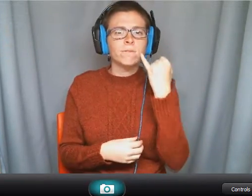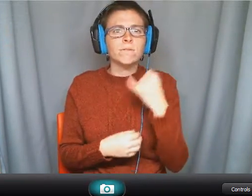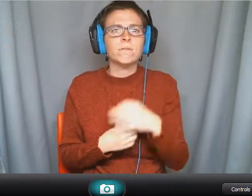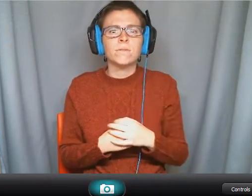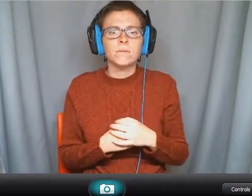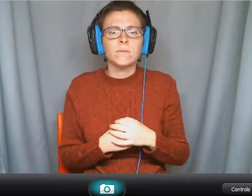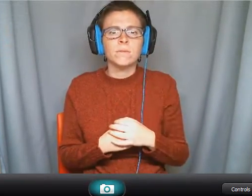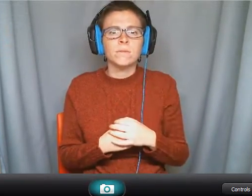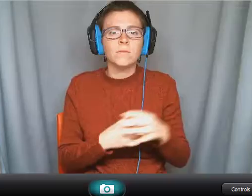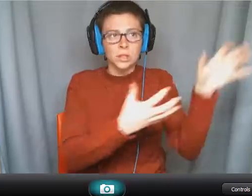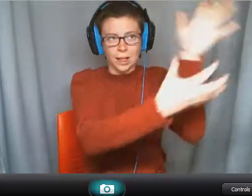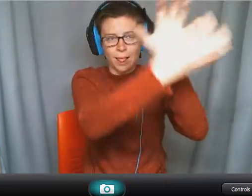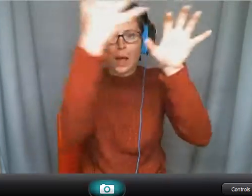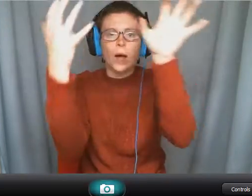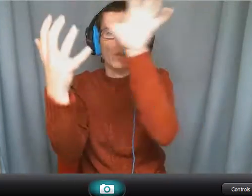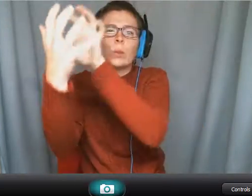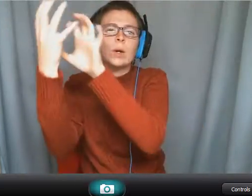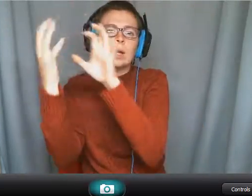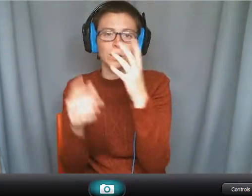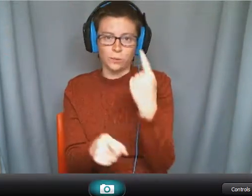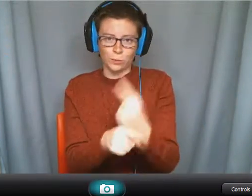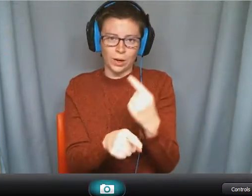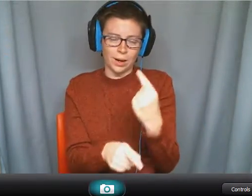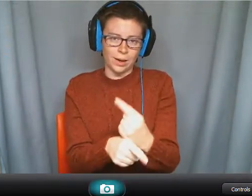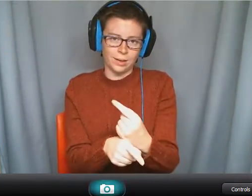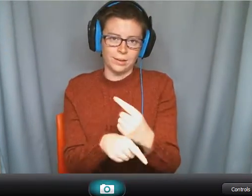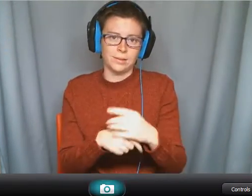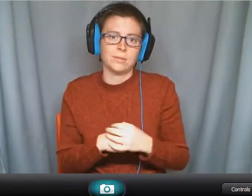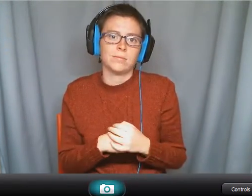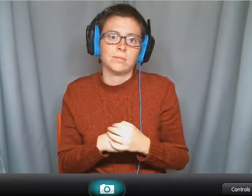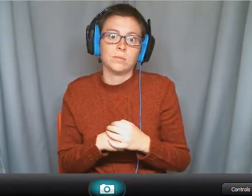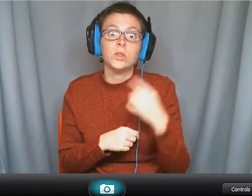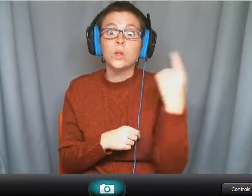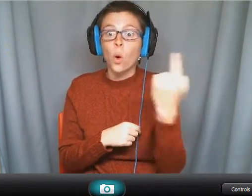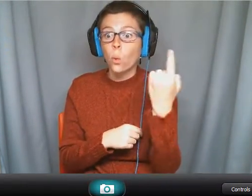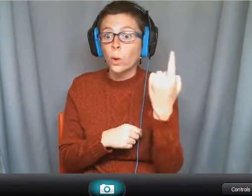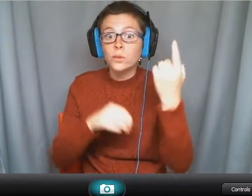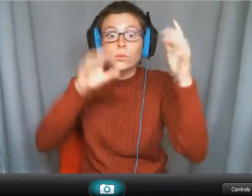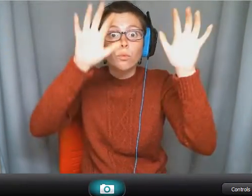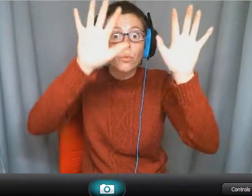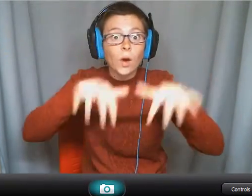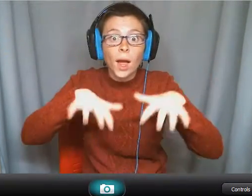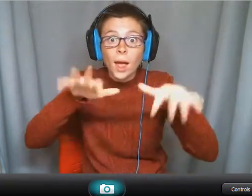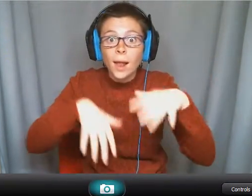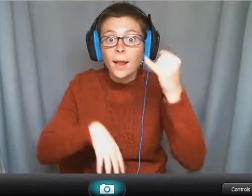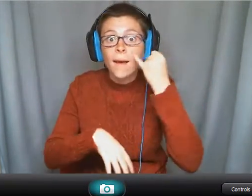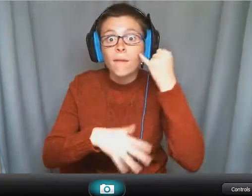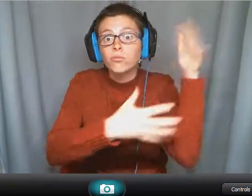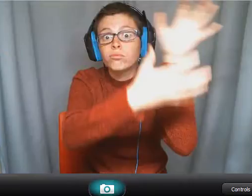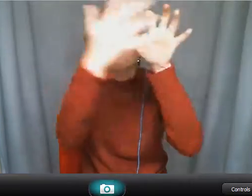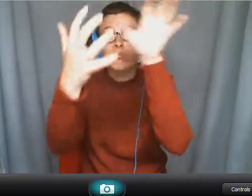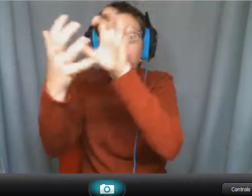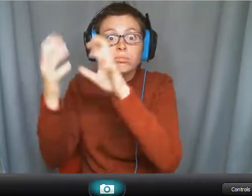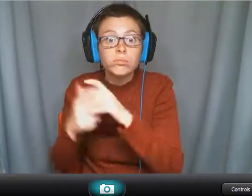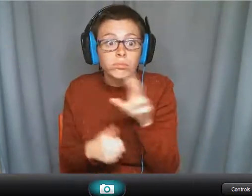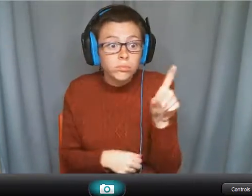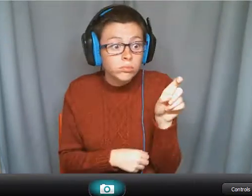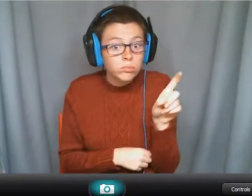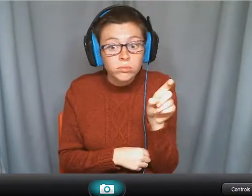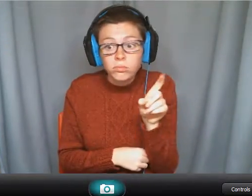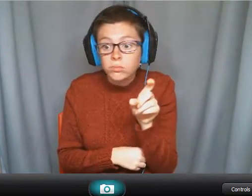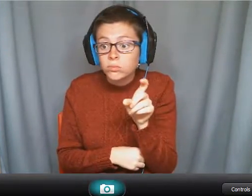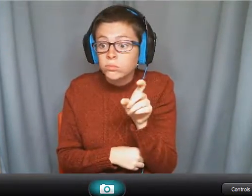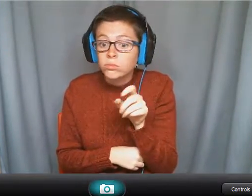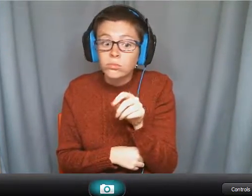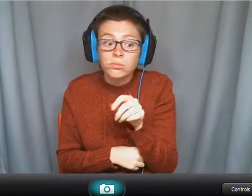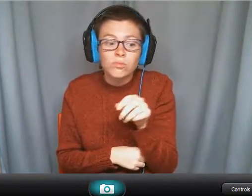overcast? No, it's just kind of a foggy, dark day. Right. Are there any other